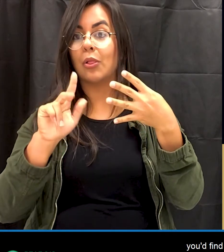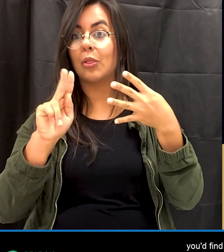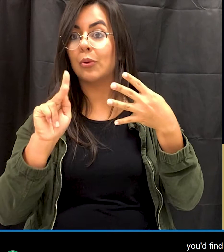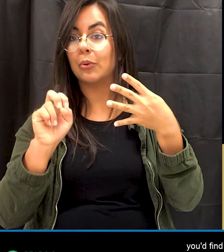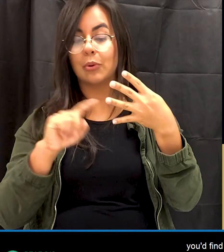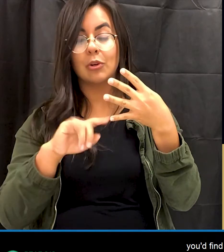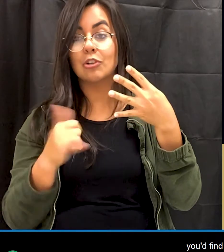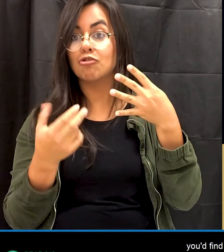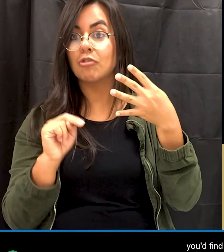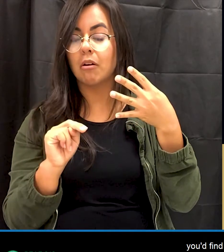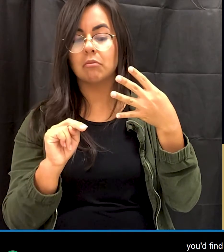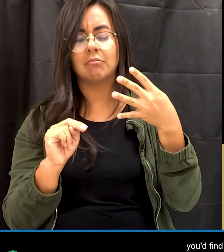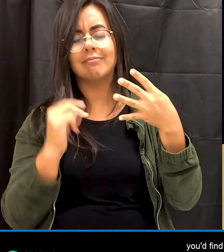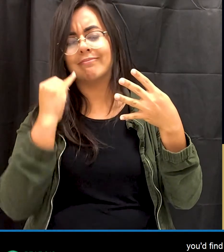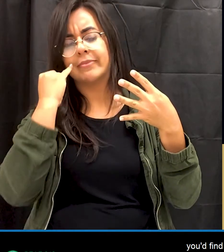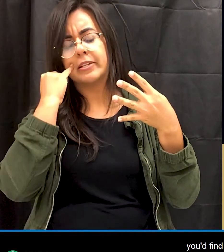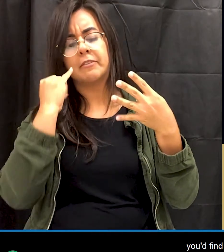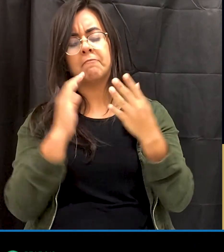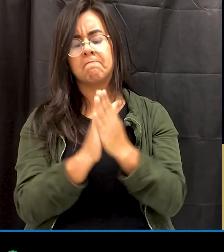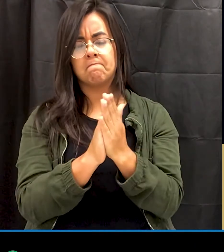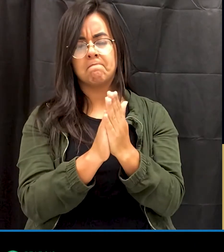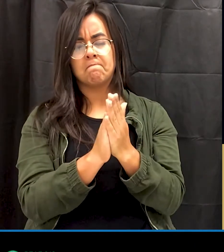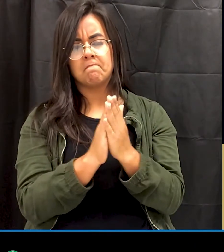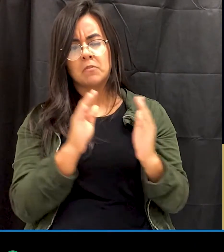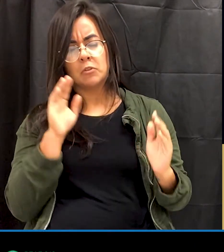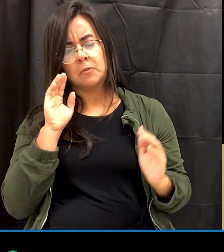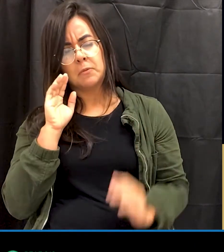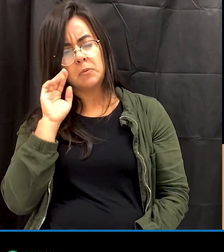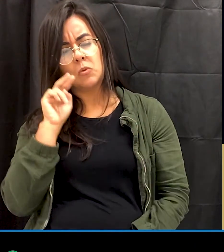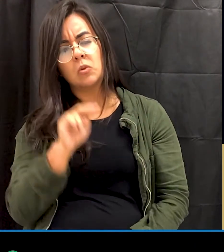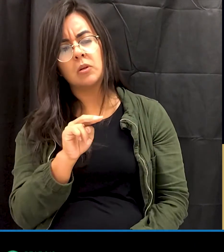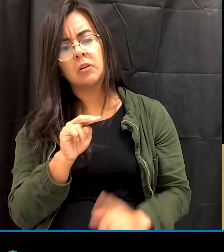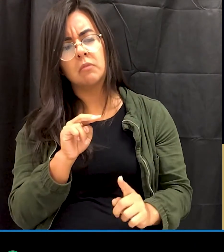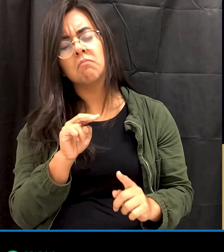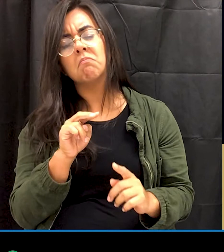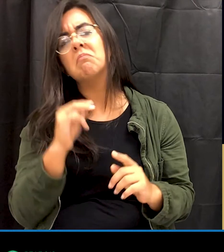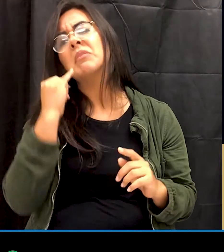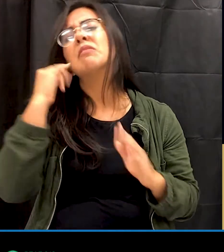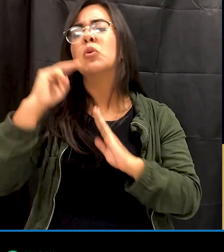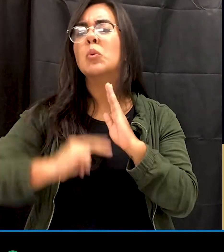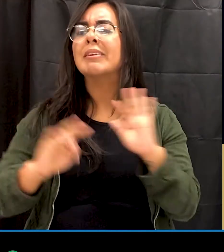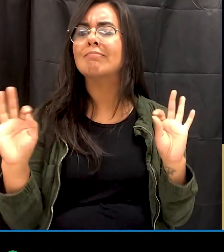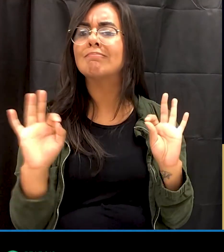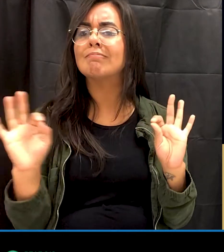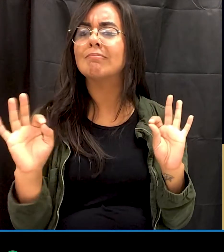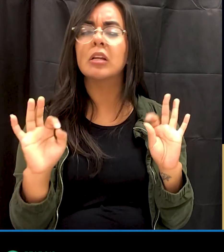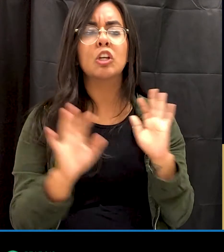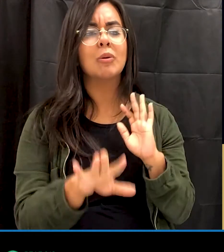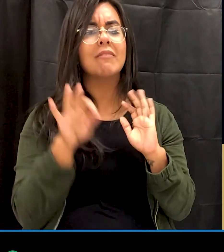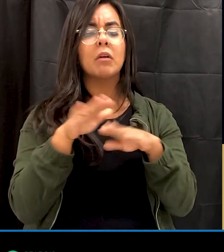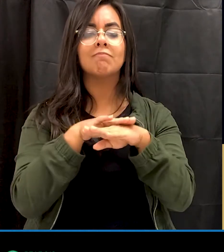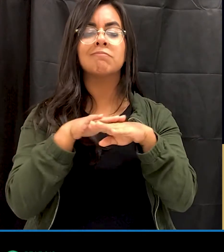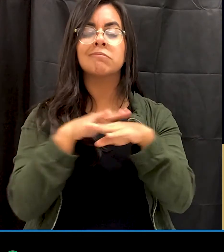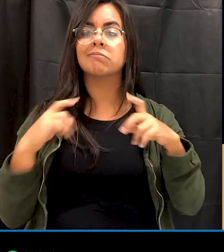surface level incongruities that to the superficial reader say, well what's going on here? Is this two people here?